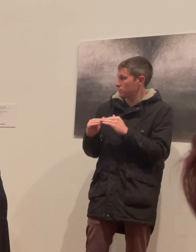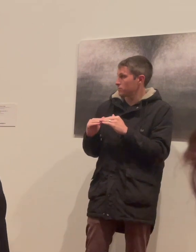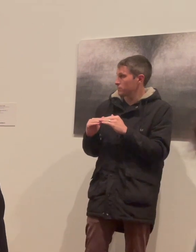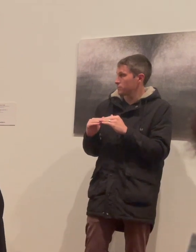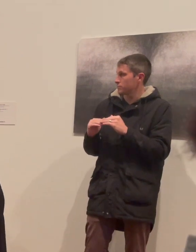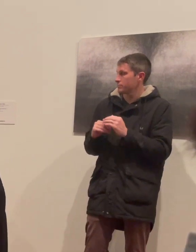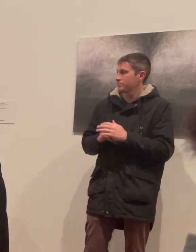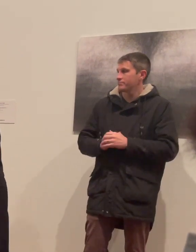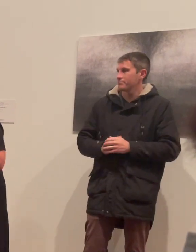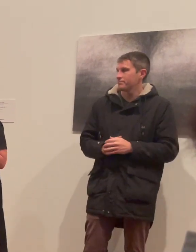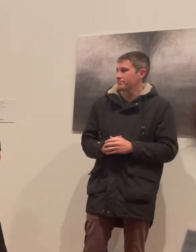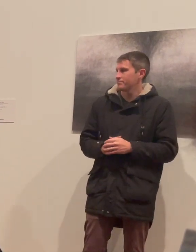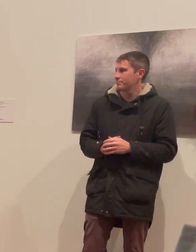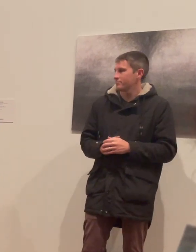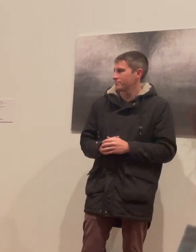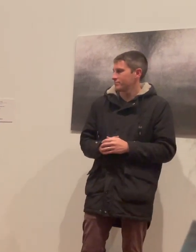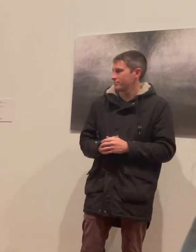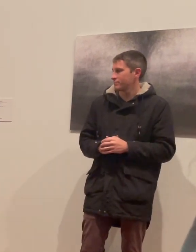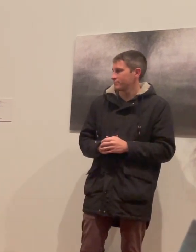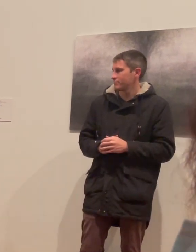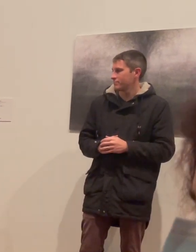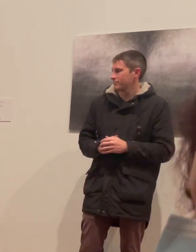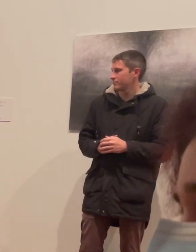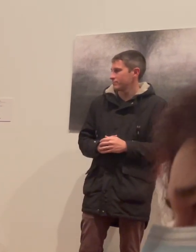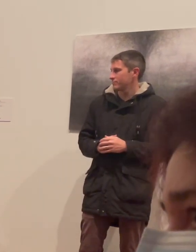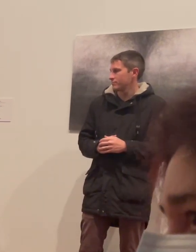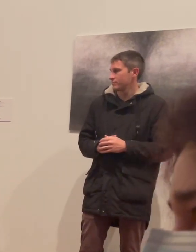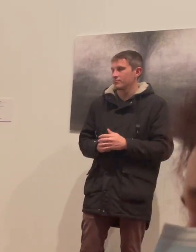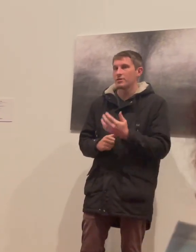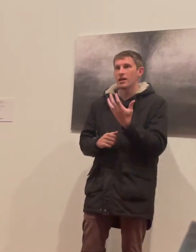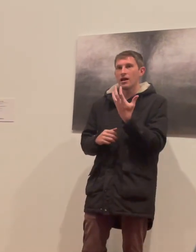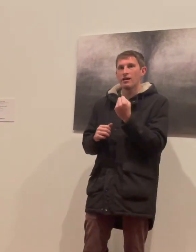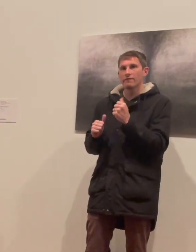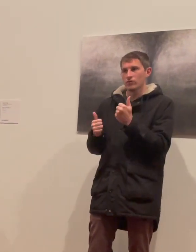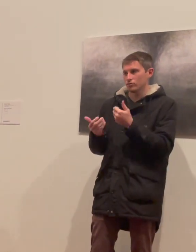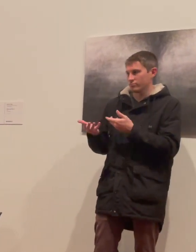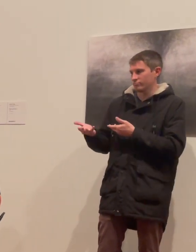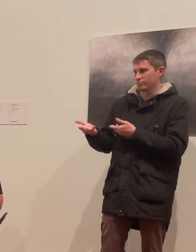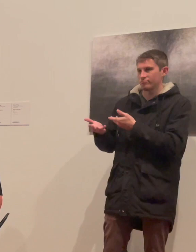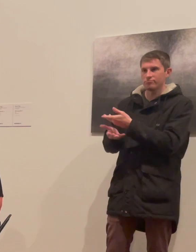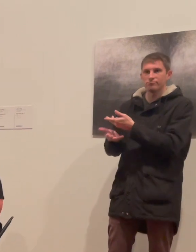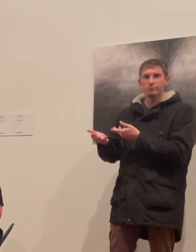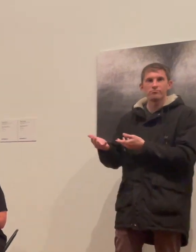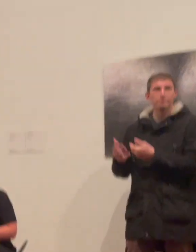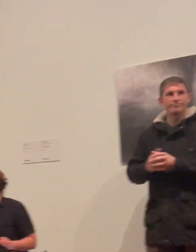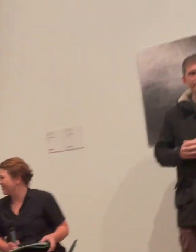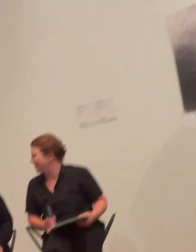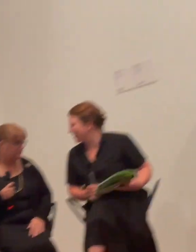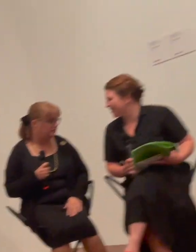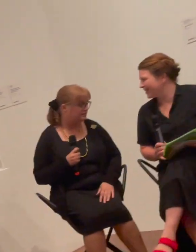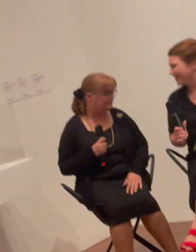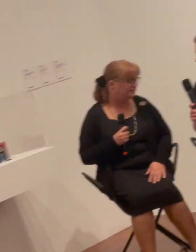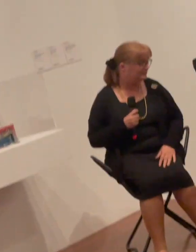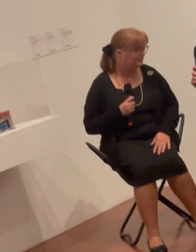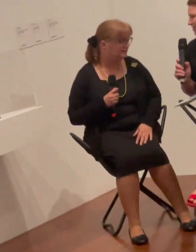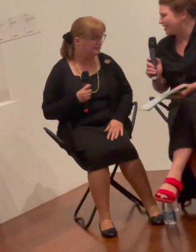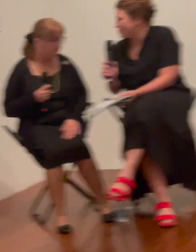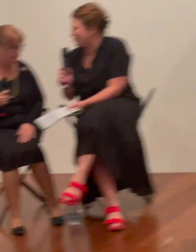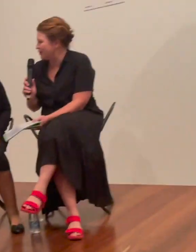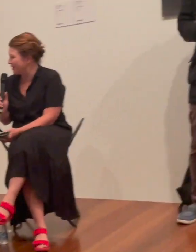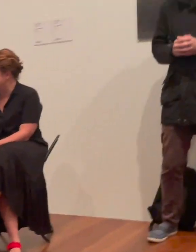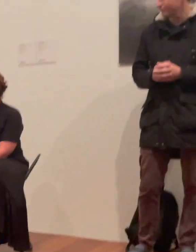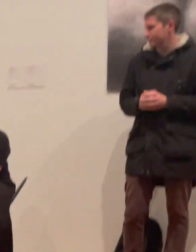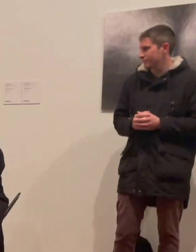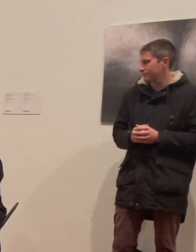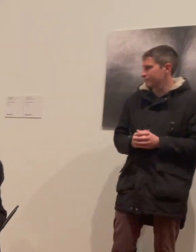down. We've got some question and answers pre-prepared. So, Lisa, how long have you